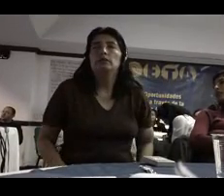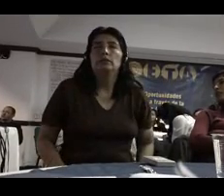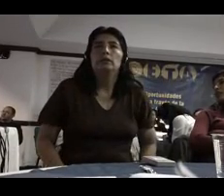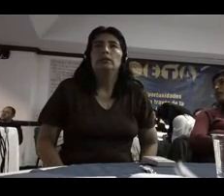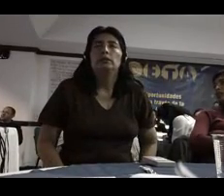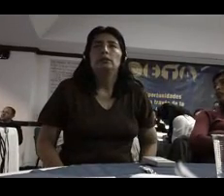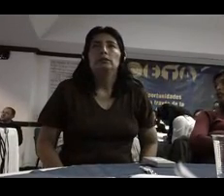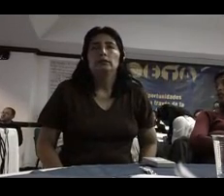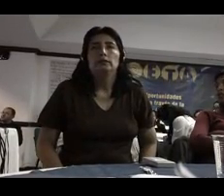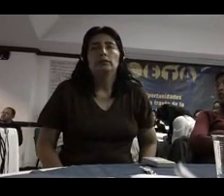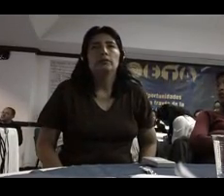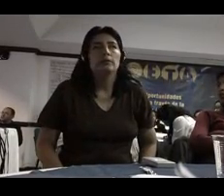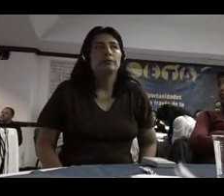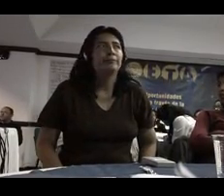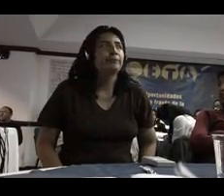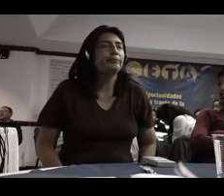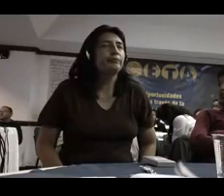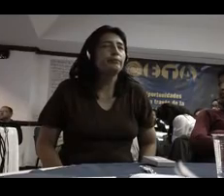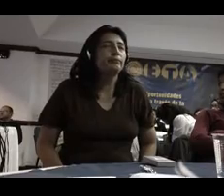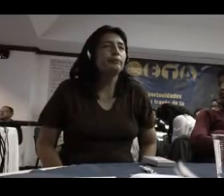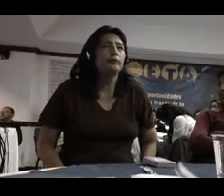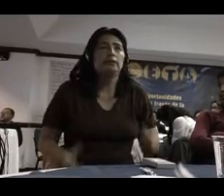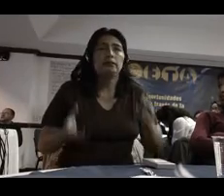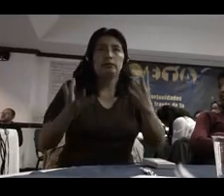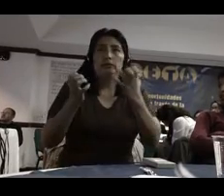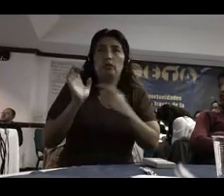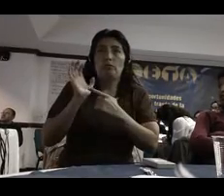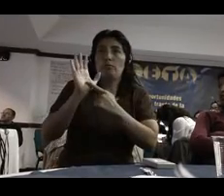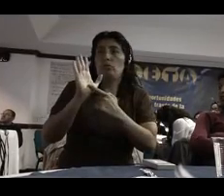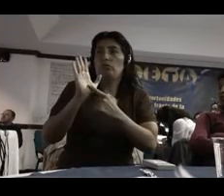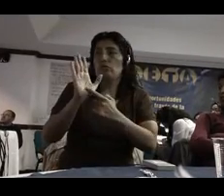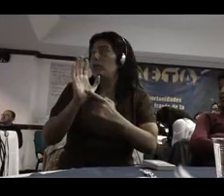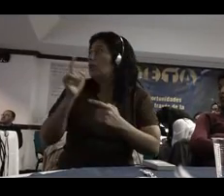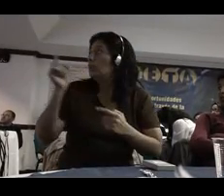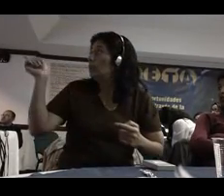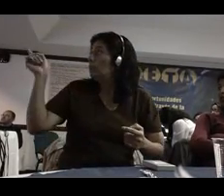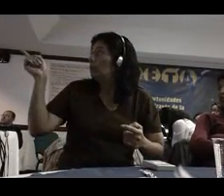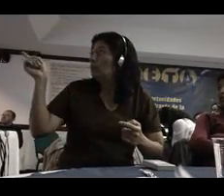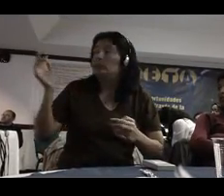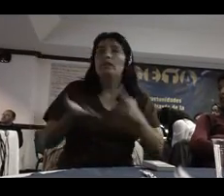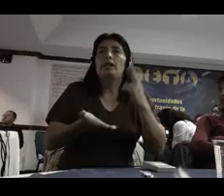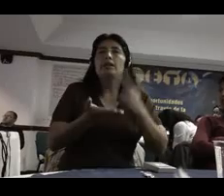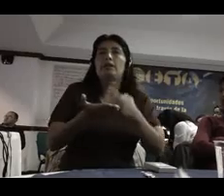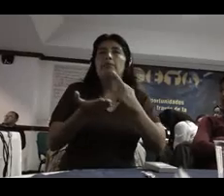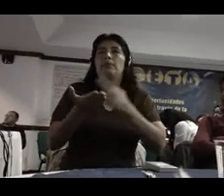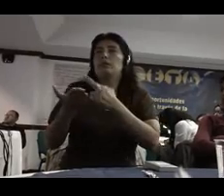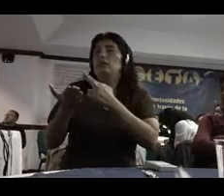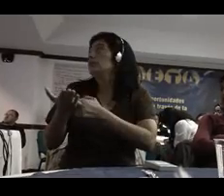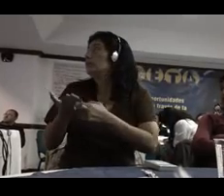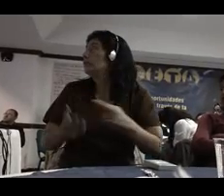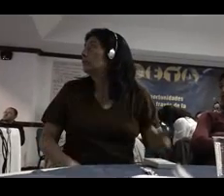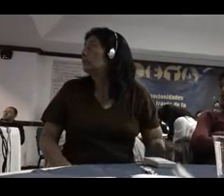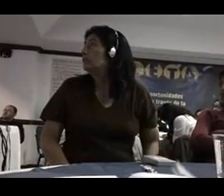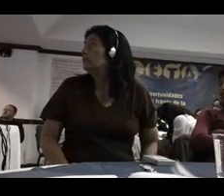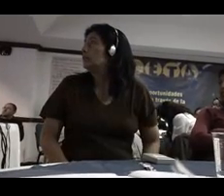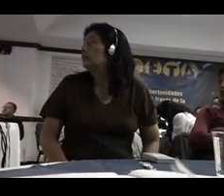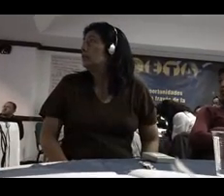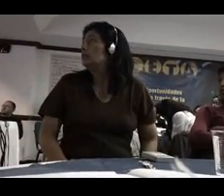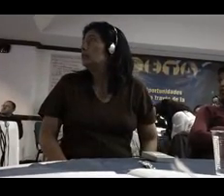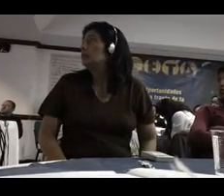I want to show this just in case you don't understand the idea of iteration or haven't heard that word before. So it basically, you are